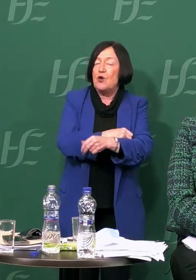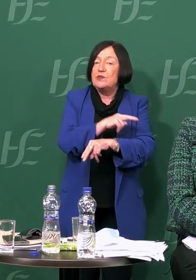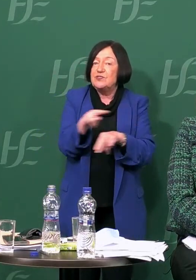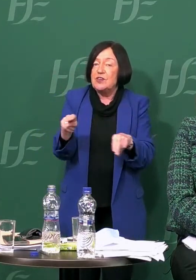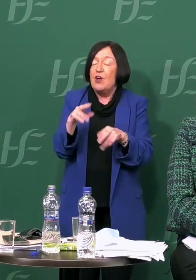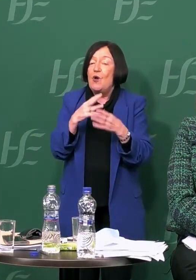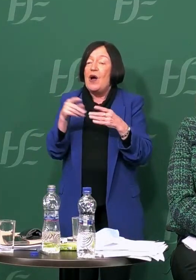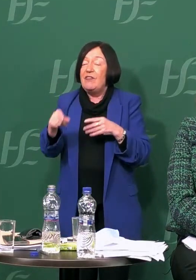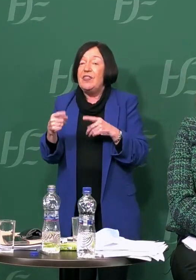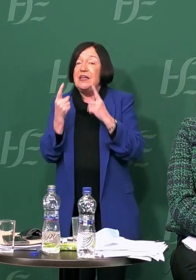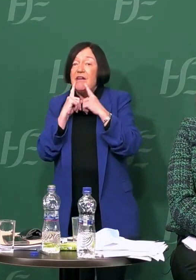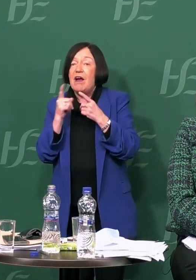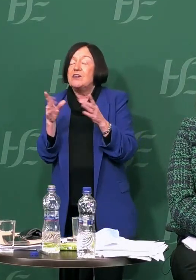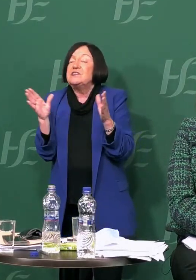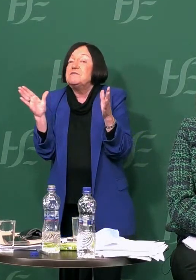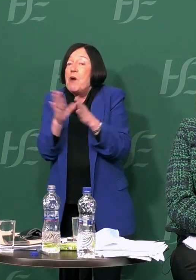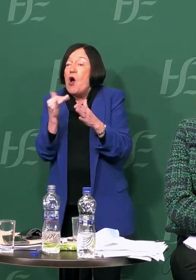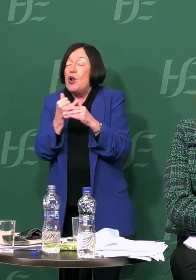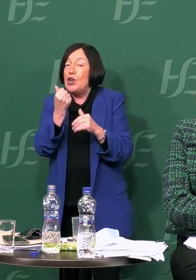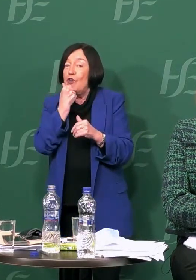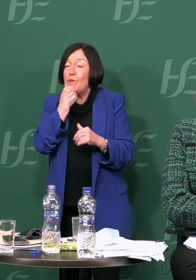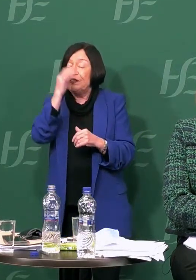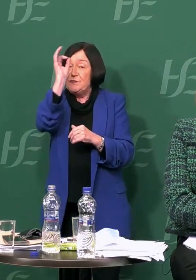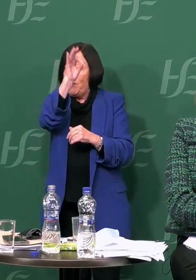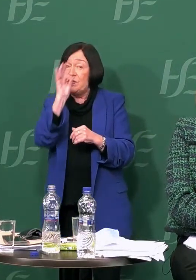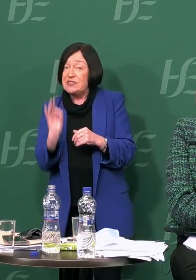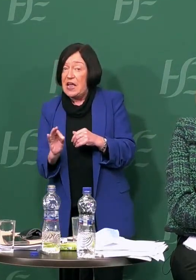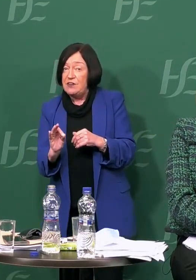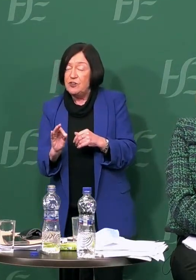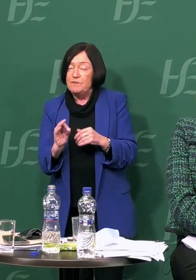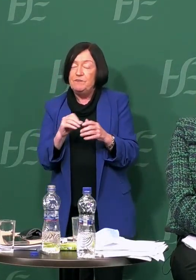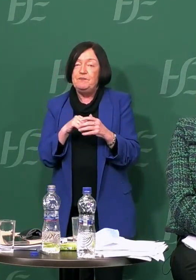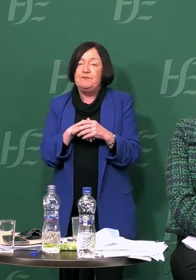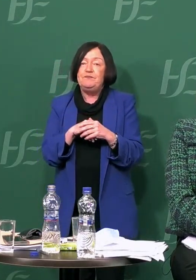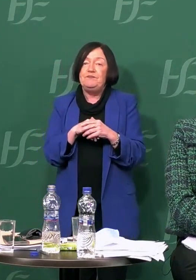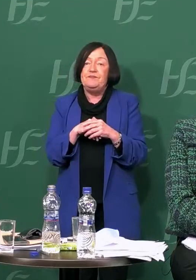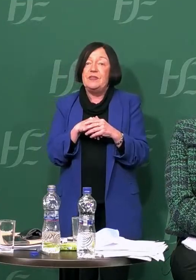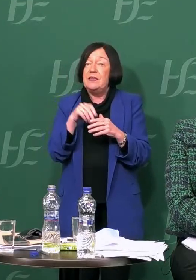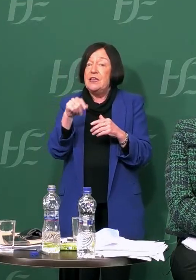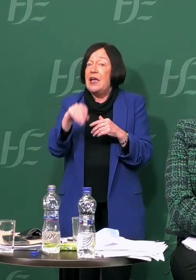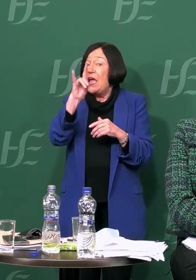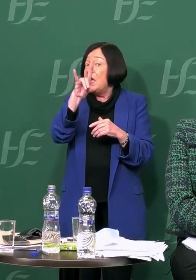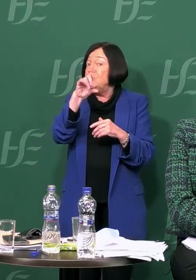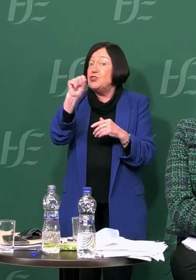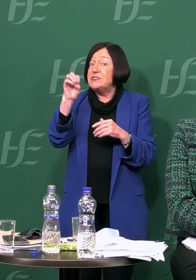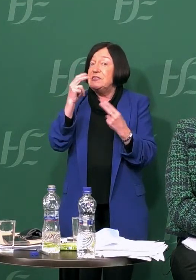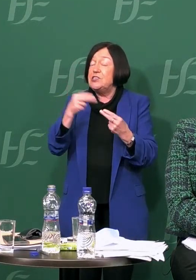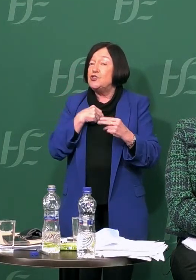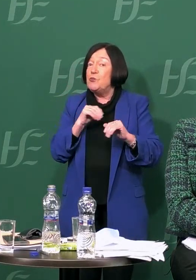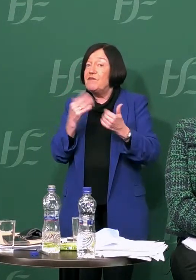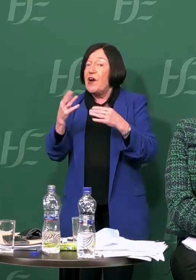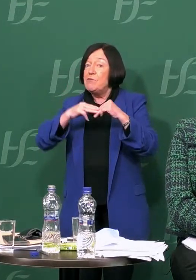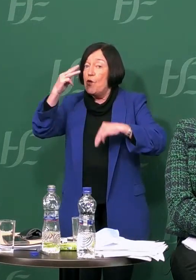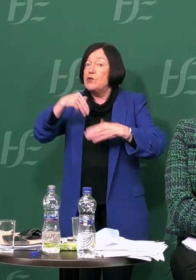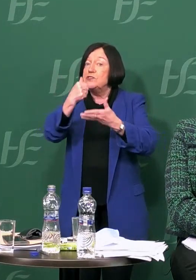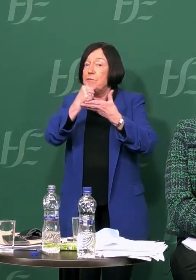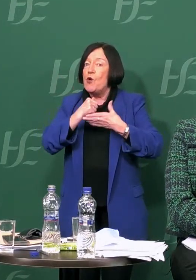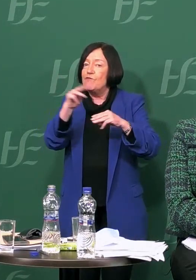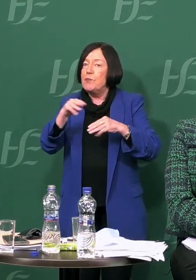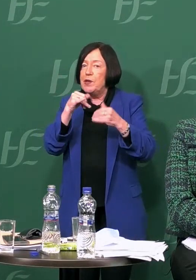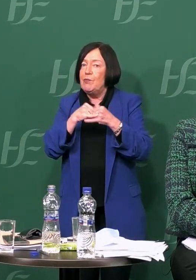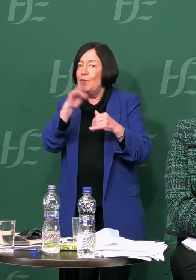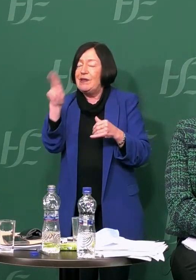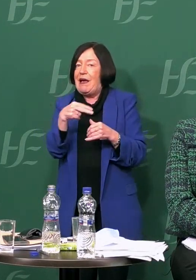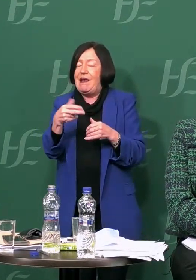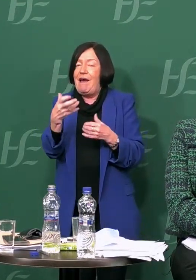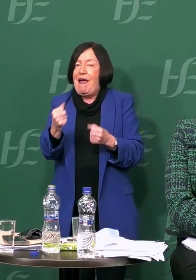the adverse reactions are small as a percentage of the overall doses that have been given, does the HSE need to provide more support to those people, both in